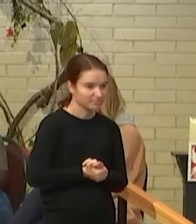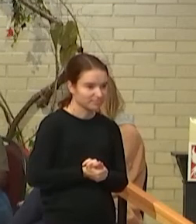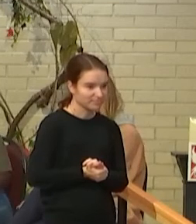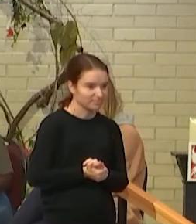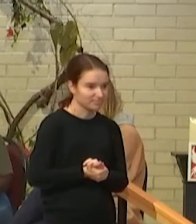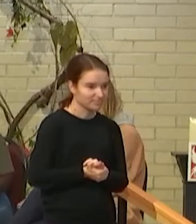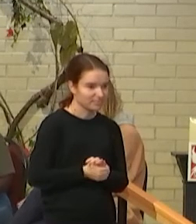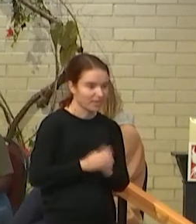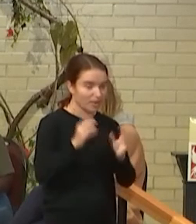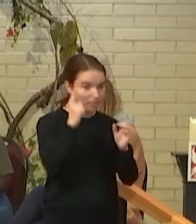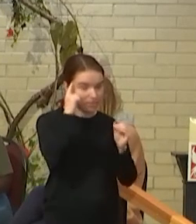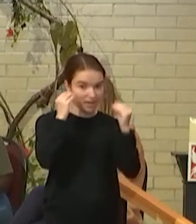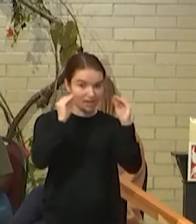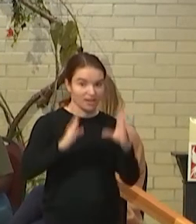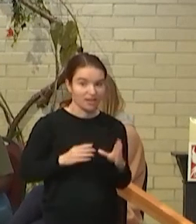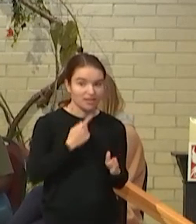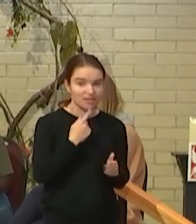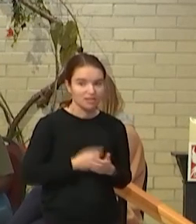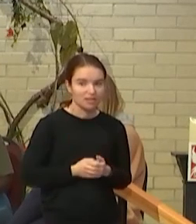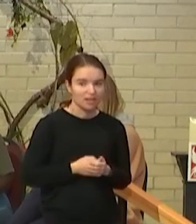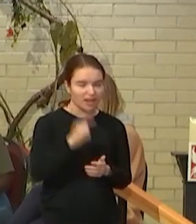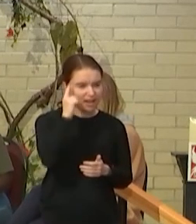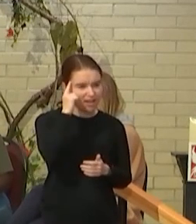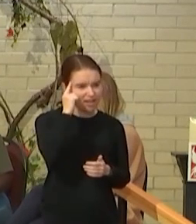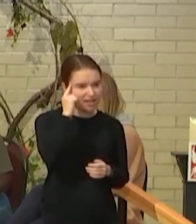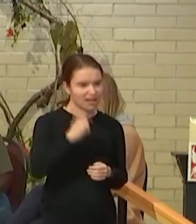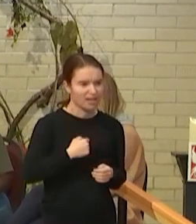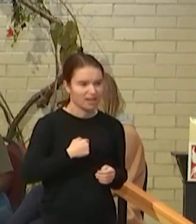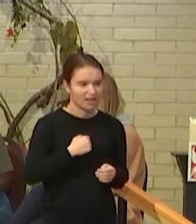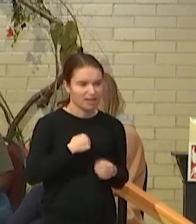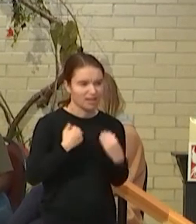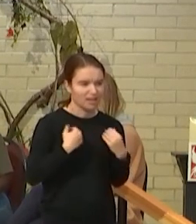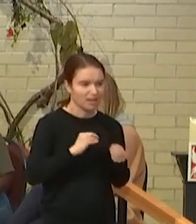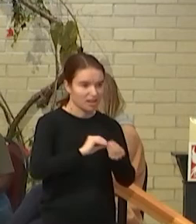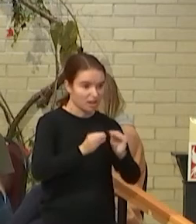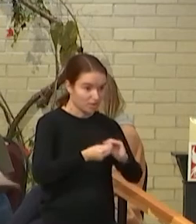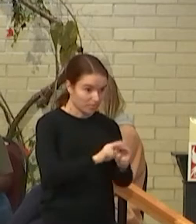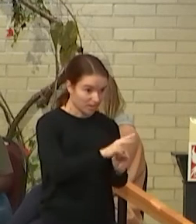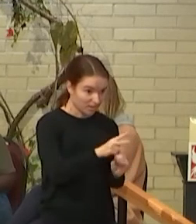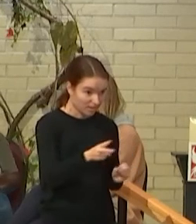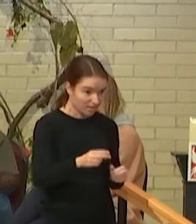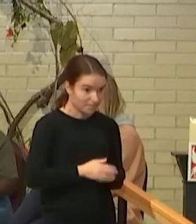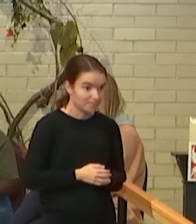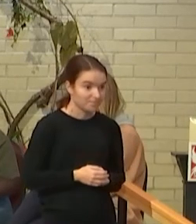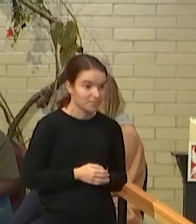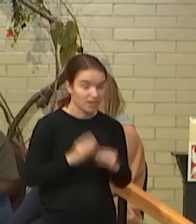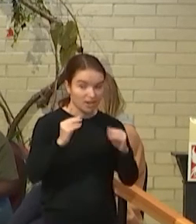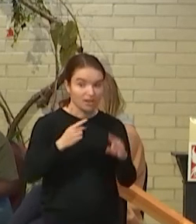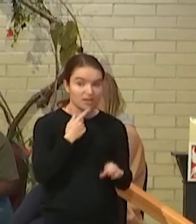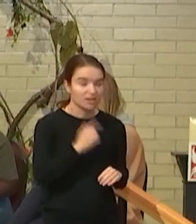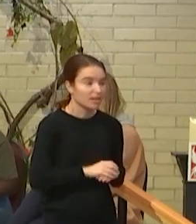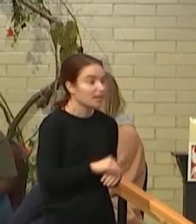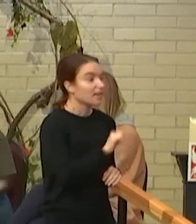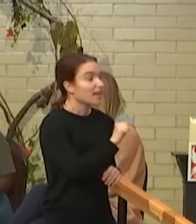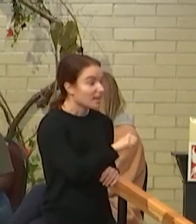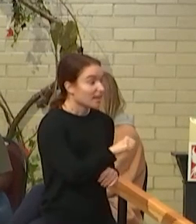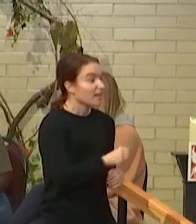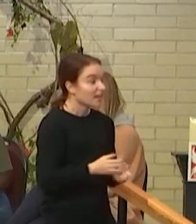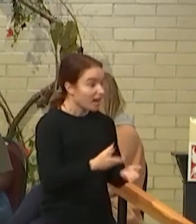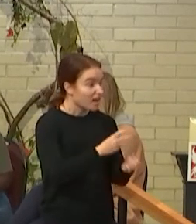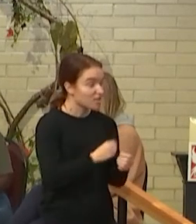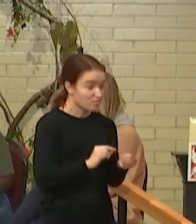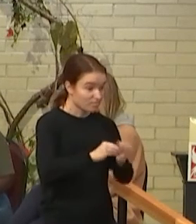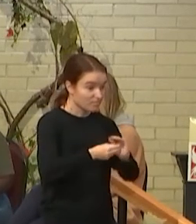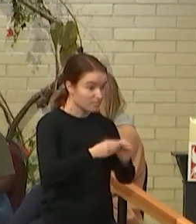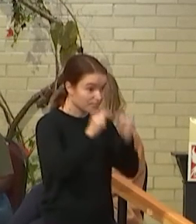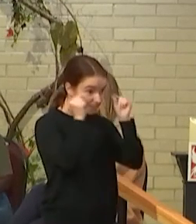this to my prof, I was like, I think I have number dyslexia. And she was like, ha ha ha, yeah, let's get you number glasses. And I'm like,